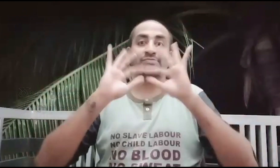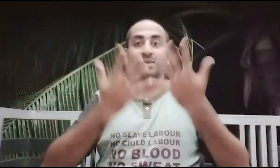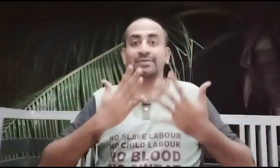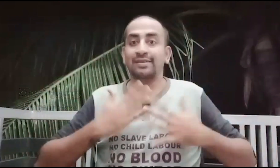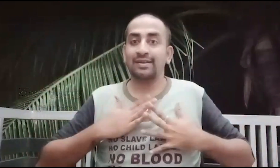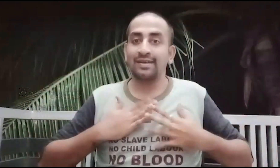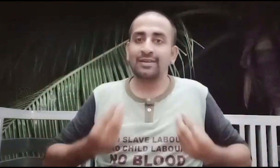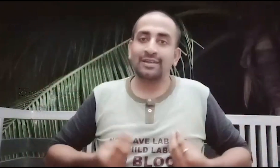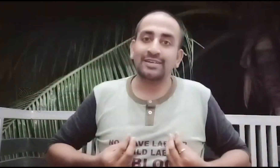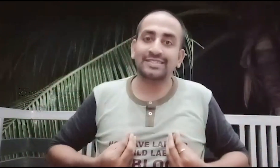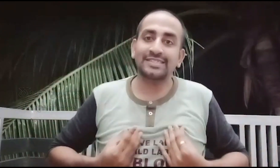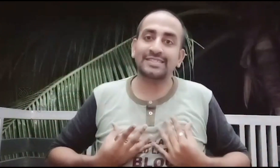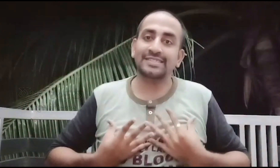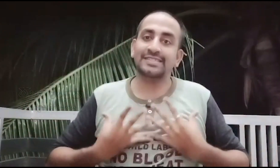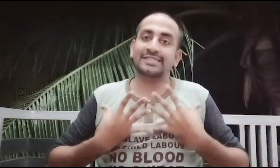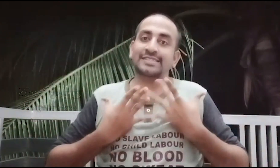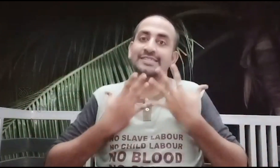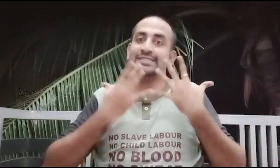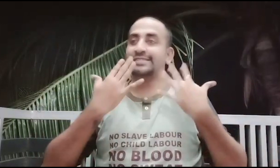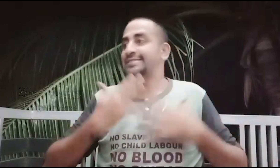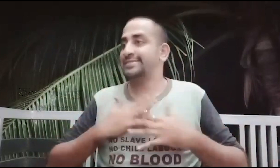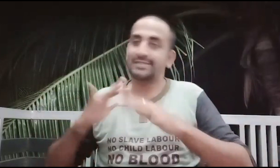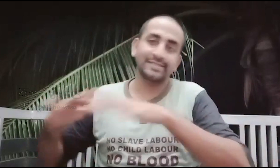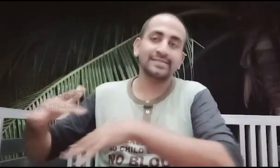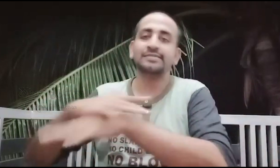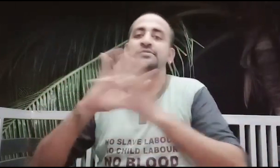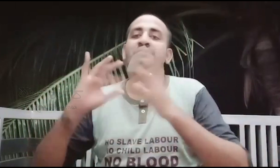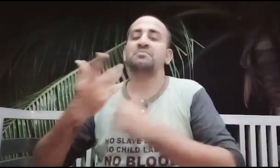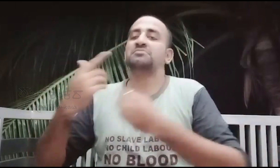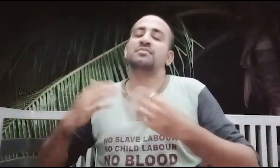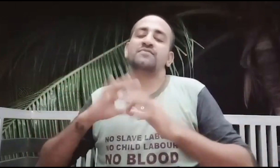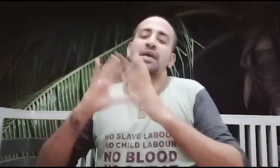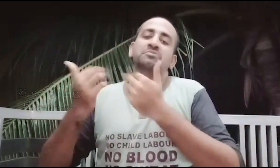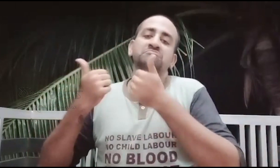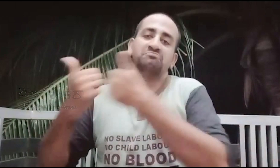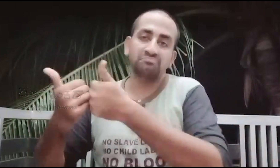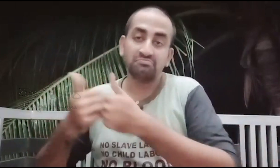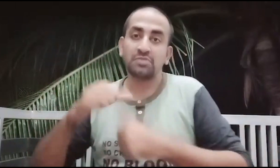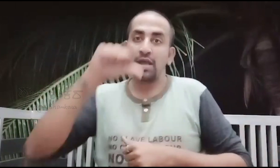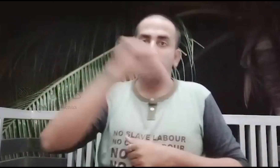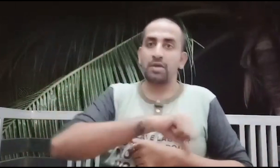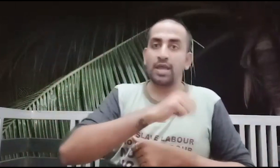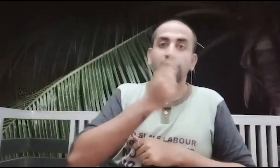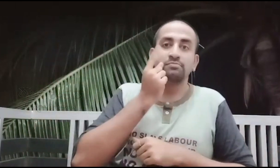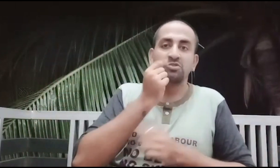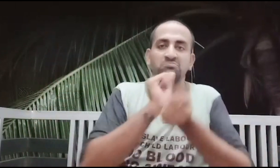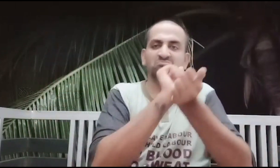so rich. I'll grow and I'll bloom and I'll be happy." This is what the good man